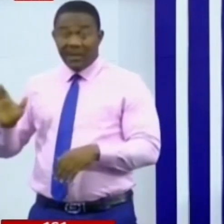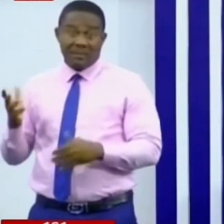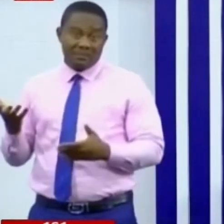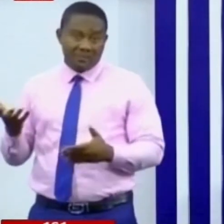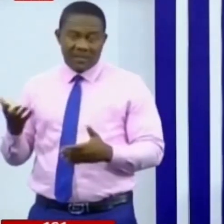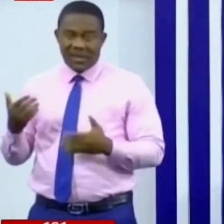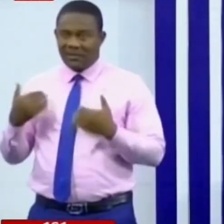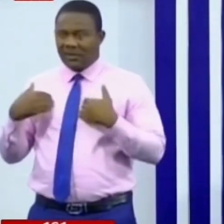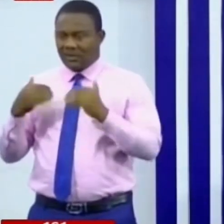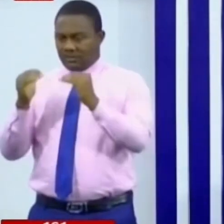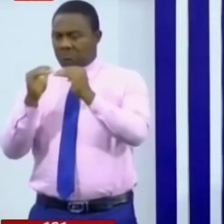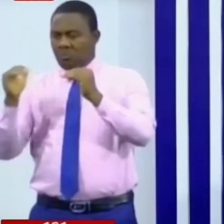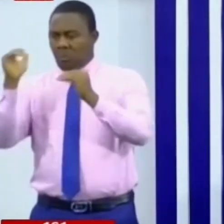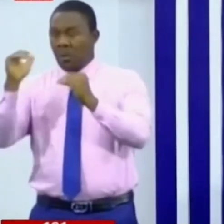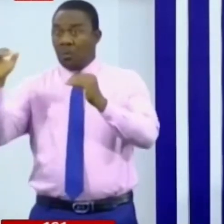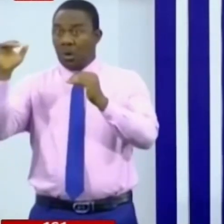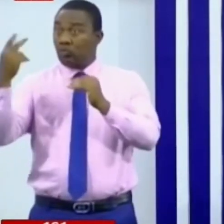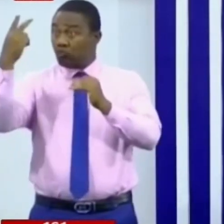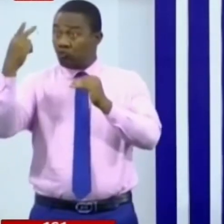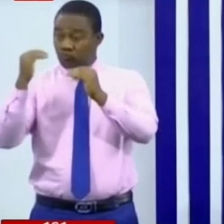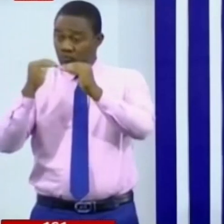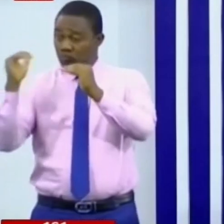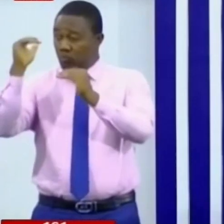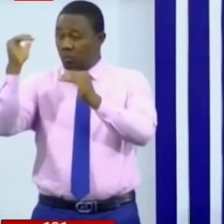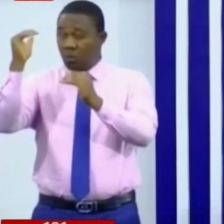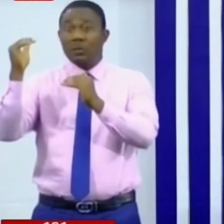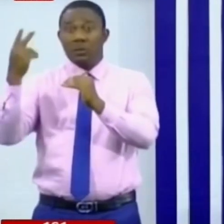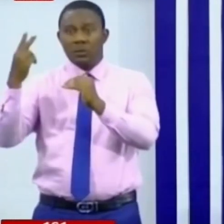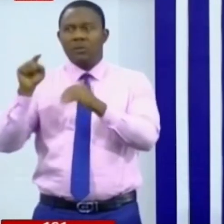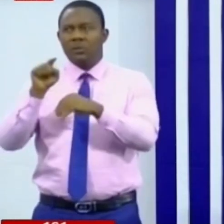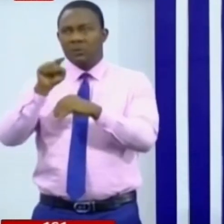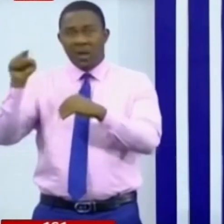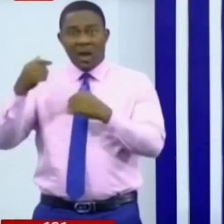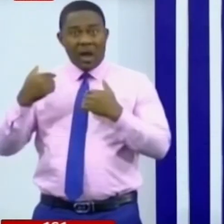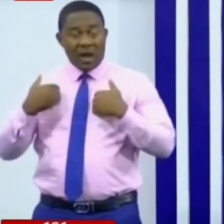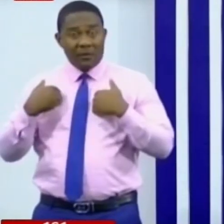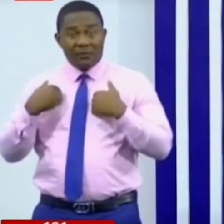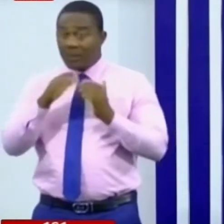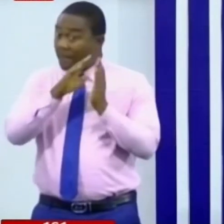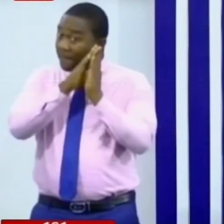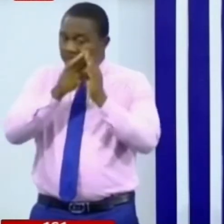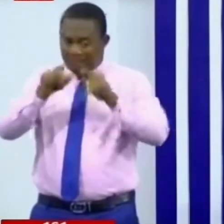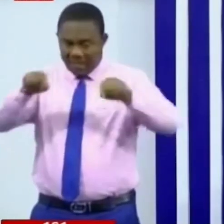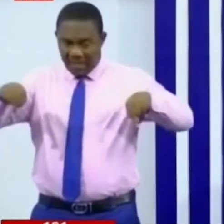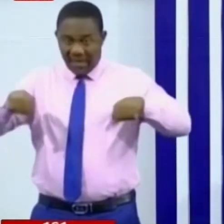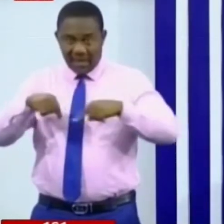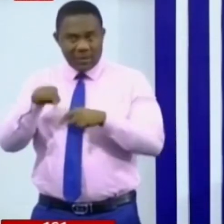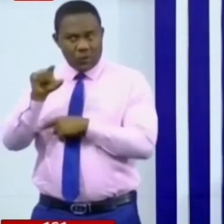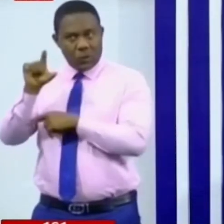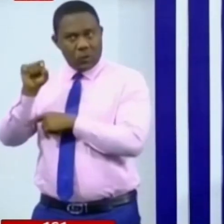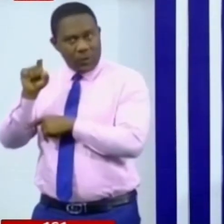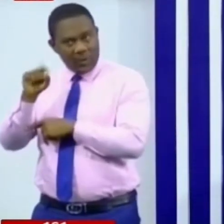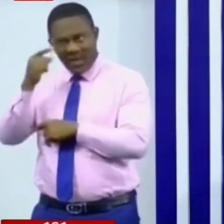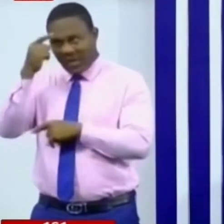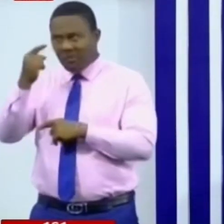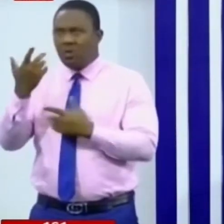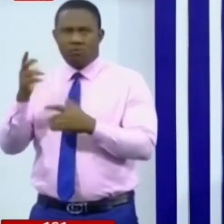2 floors that will take care of 20 beds for our use.